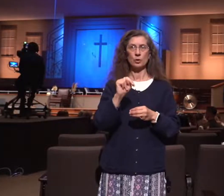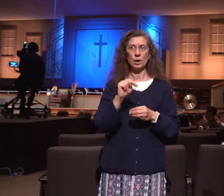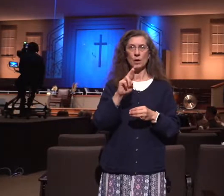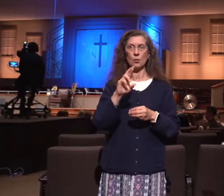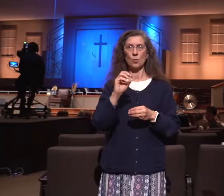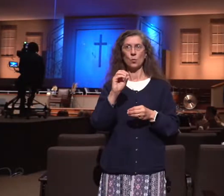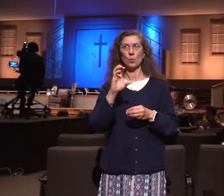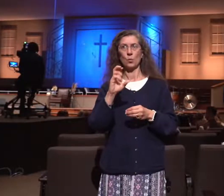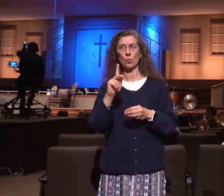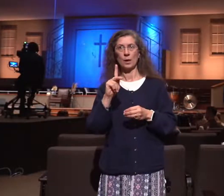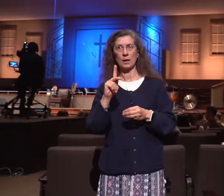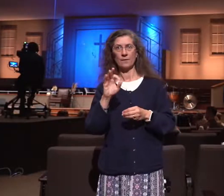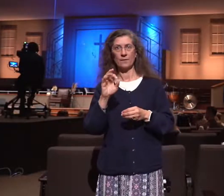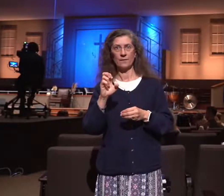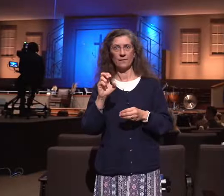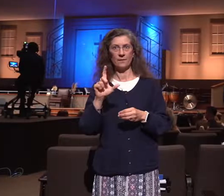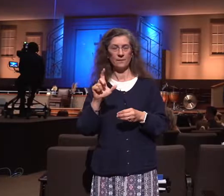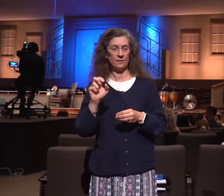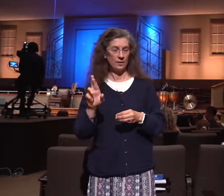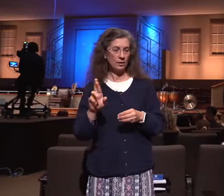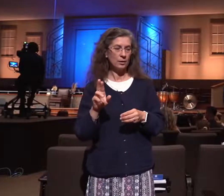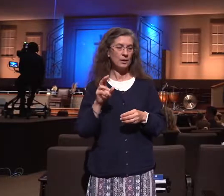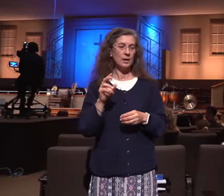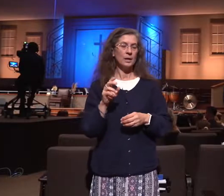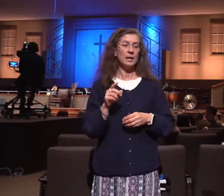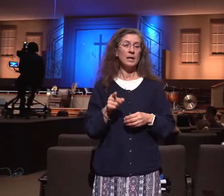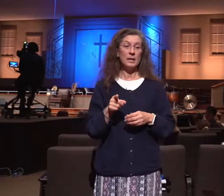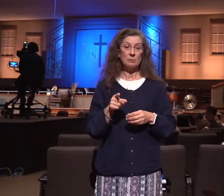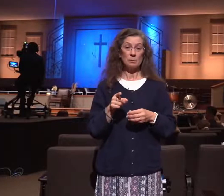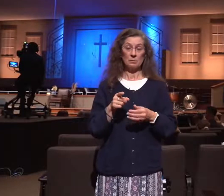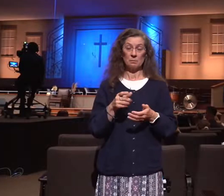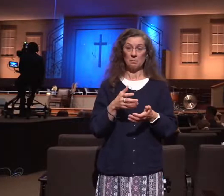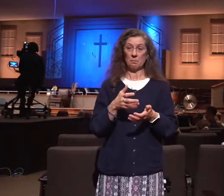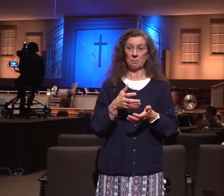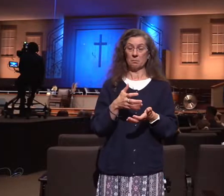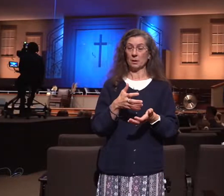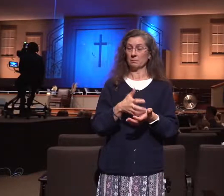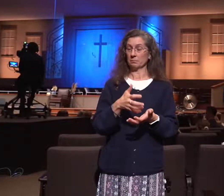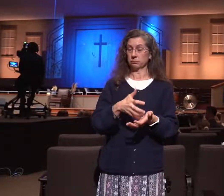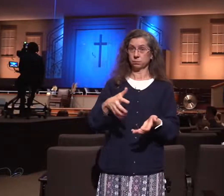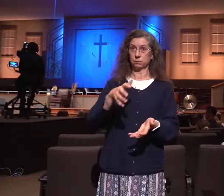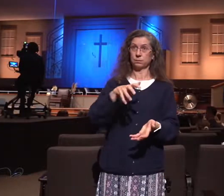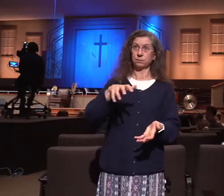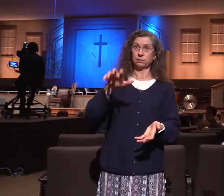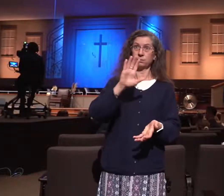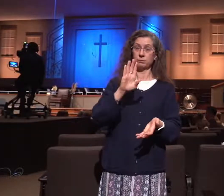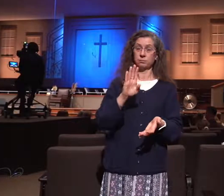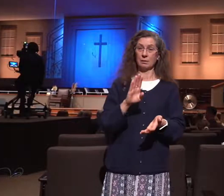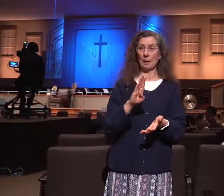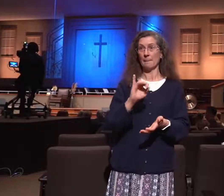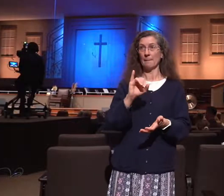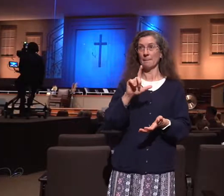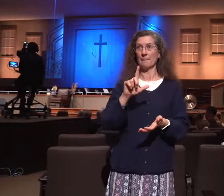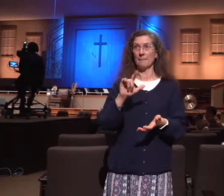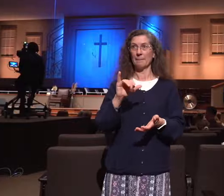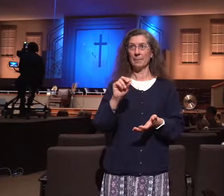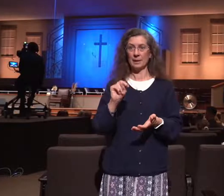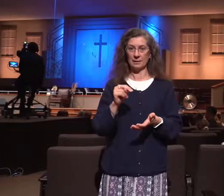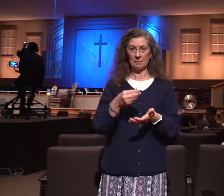billionaire. Can you imagine being a billionaire? Could you even imagine being a